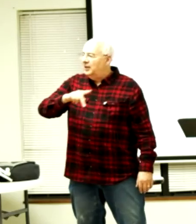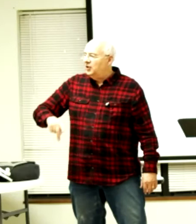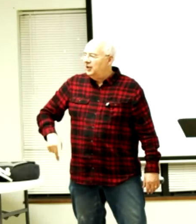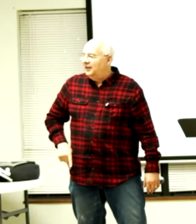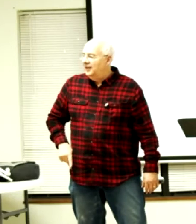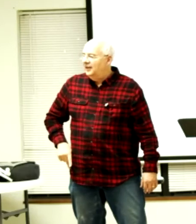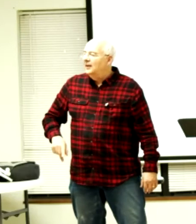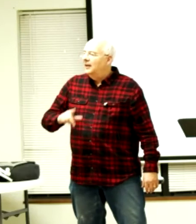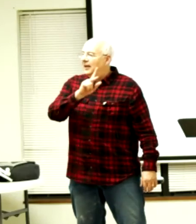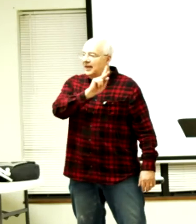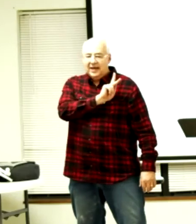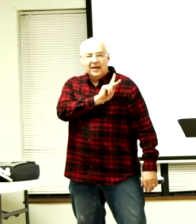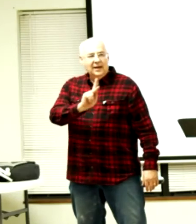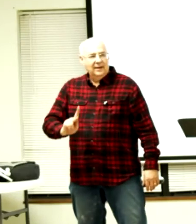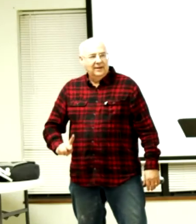Prince, King,